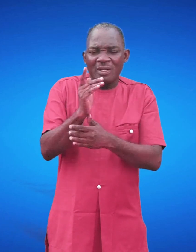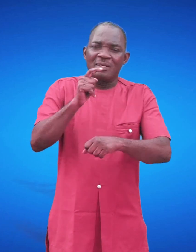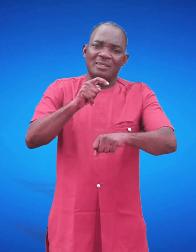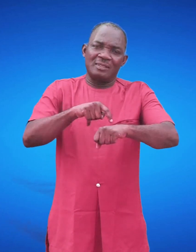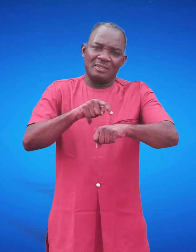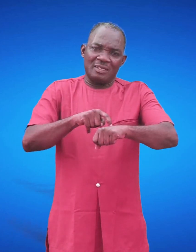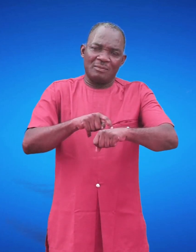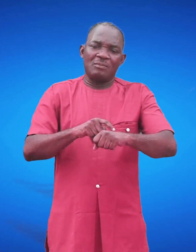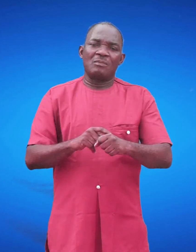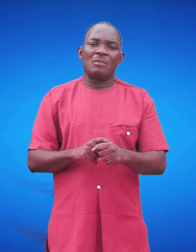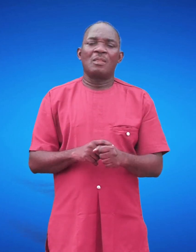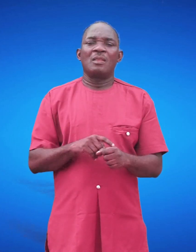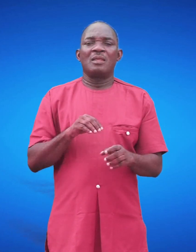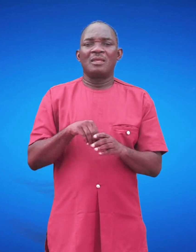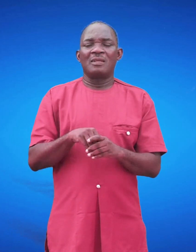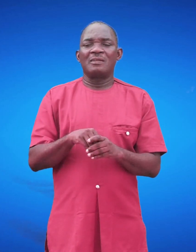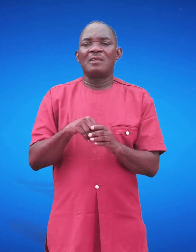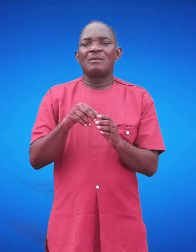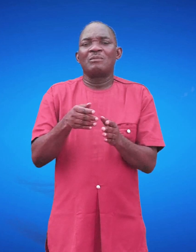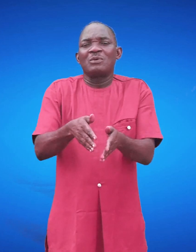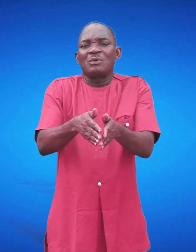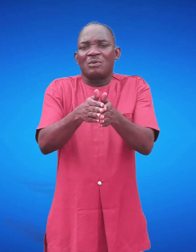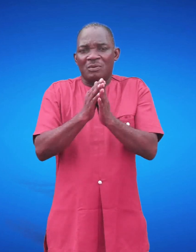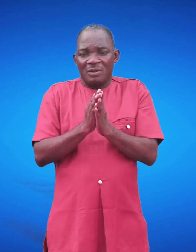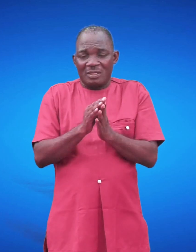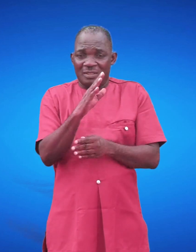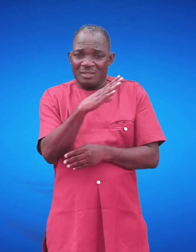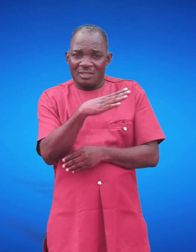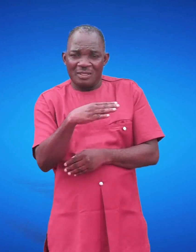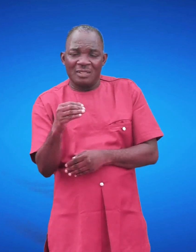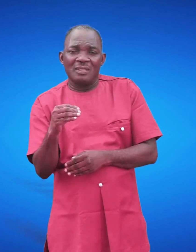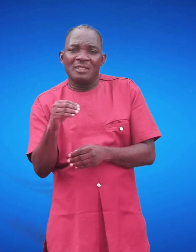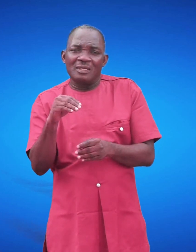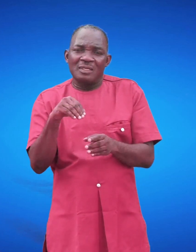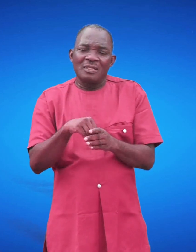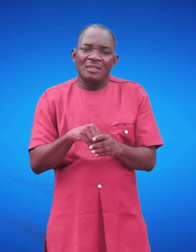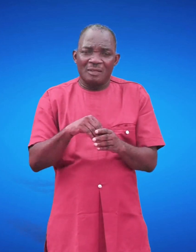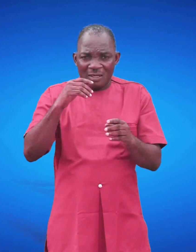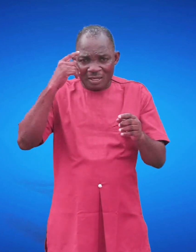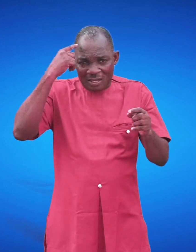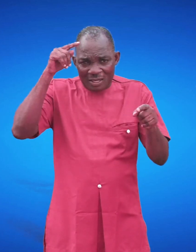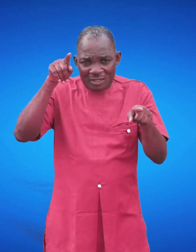stipulated in the request and in the agreed format.